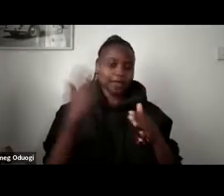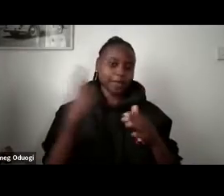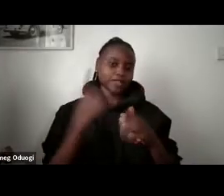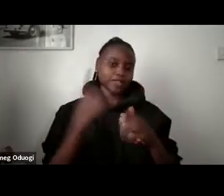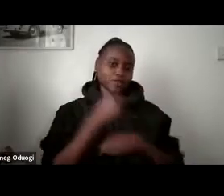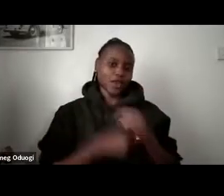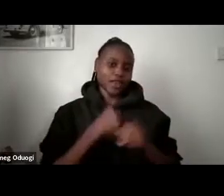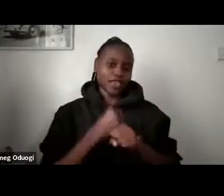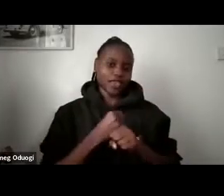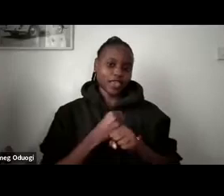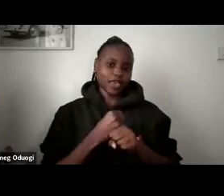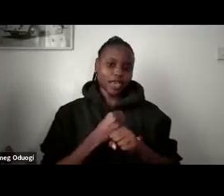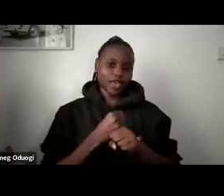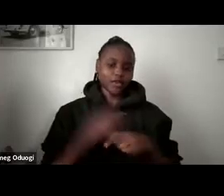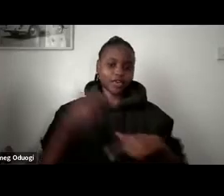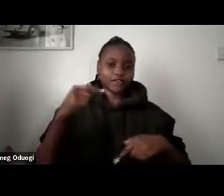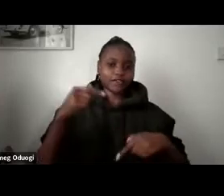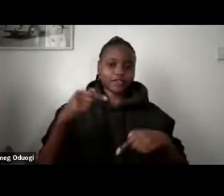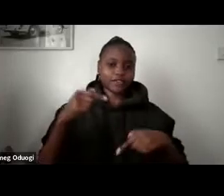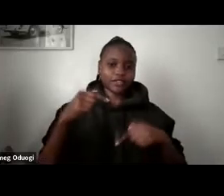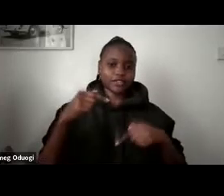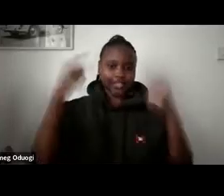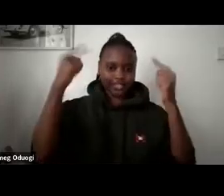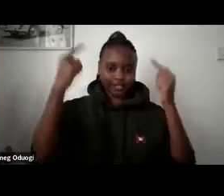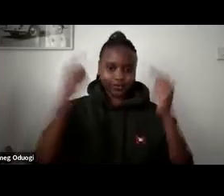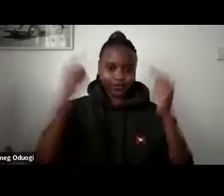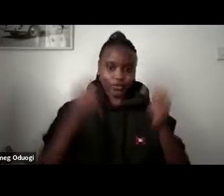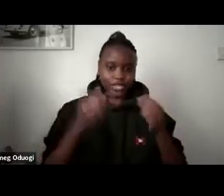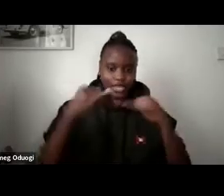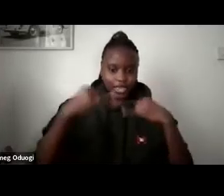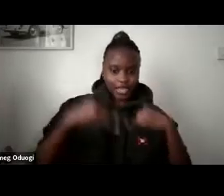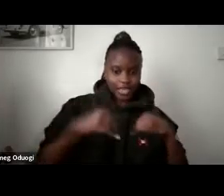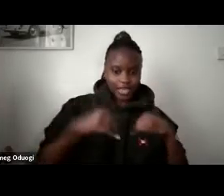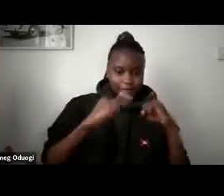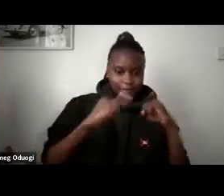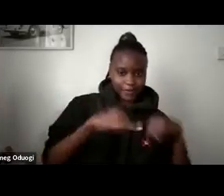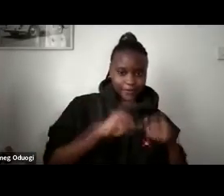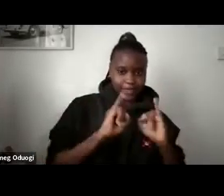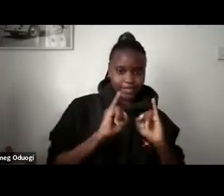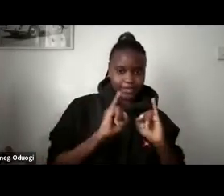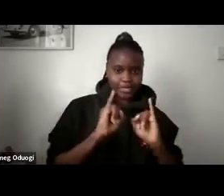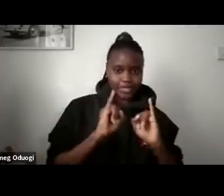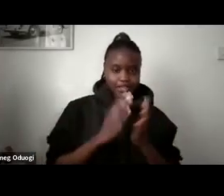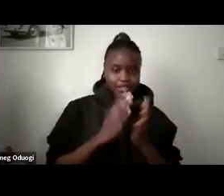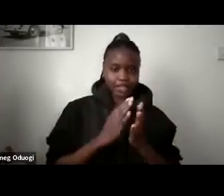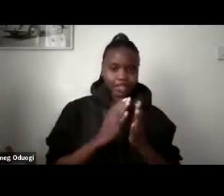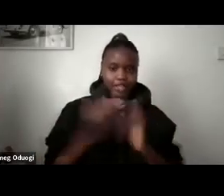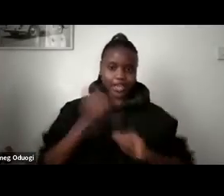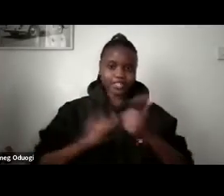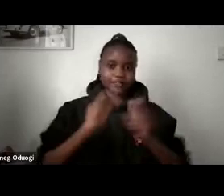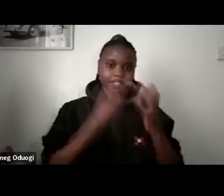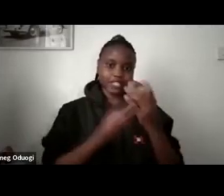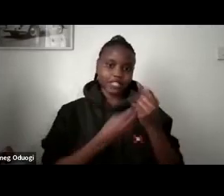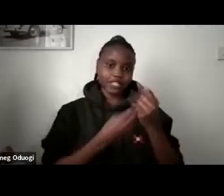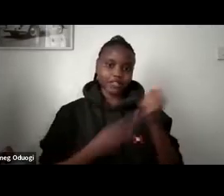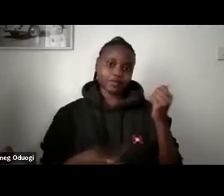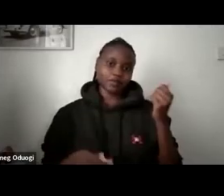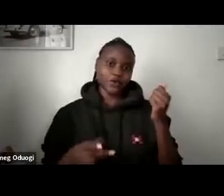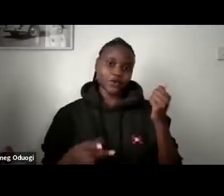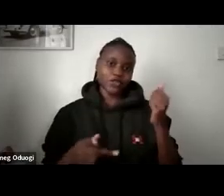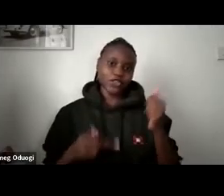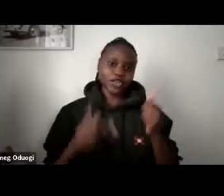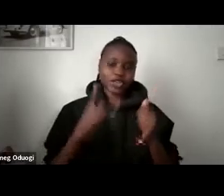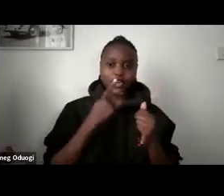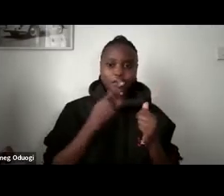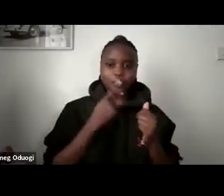have successfully implemented few activities in both Dadaab and Kakuma camp. We